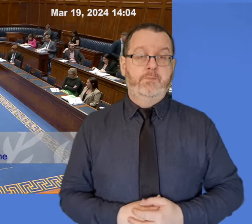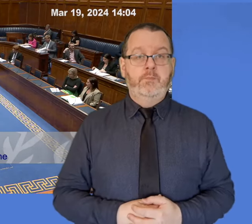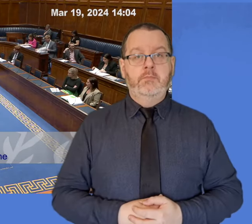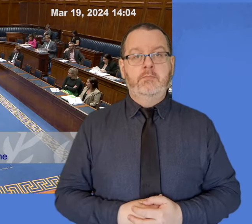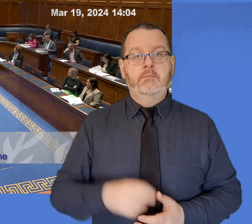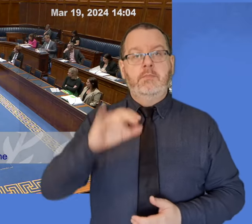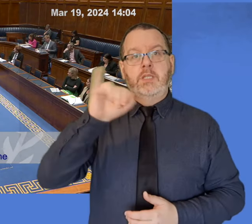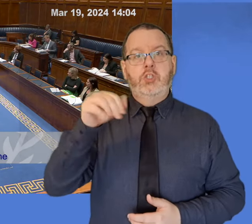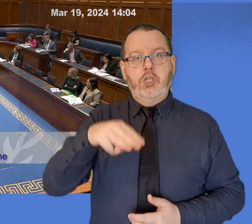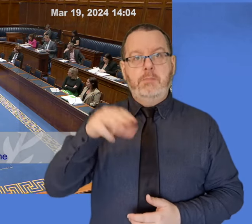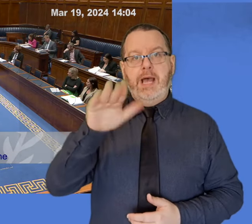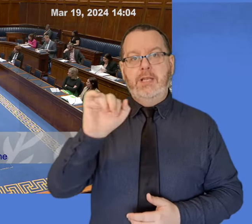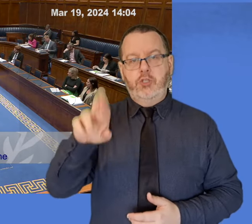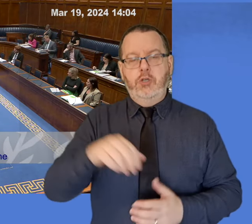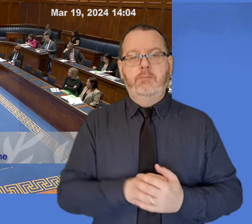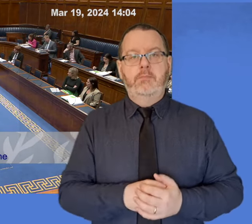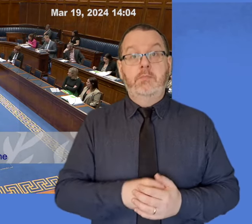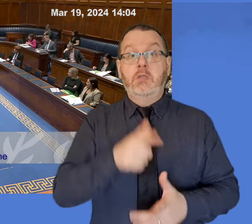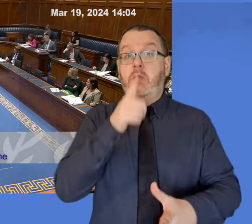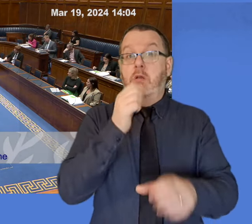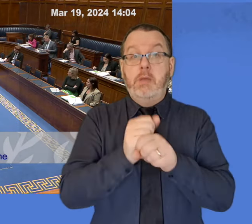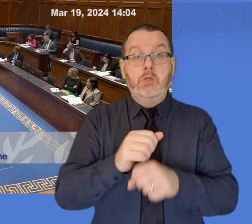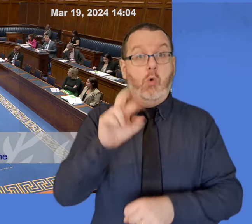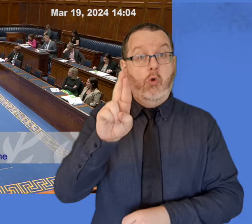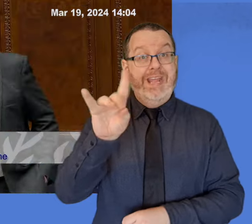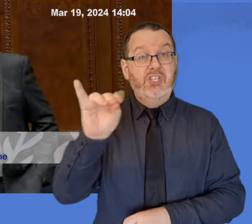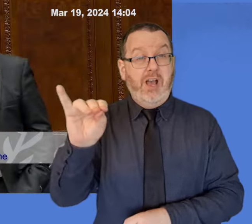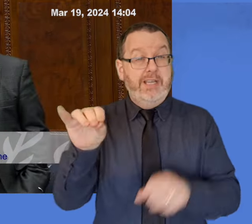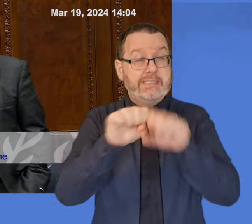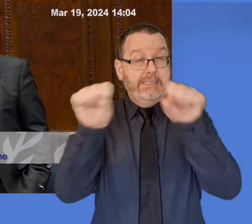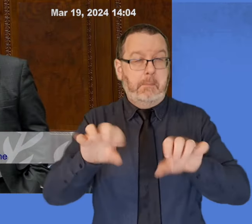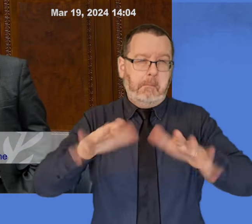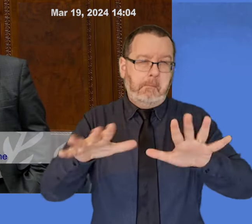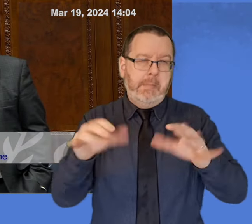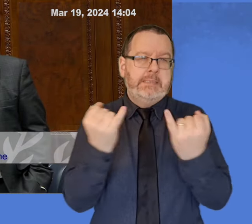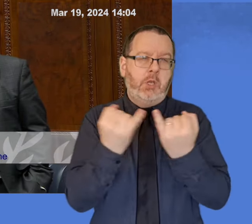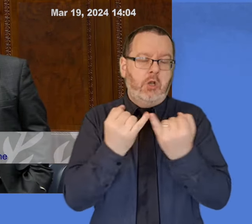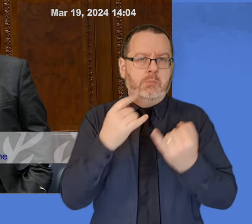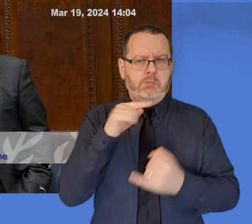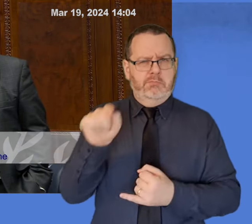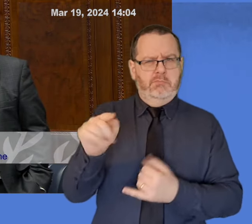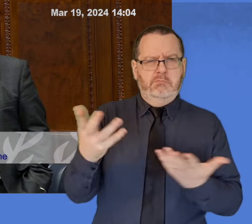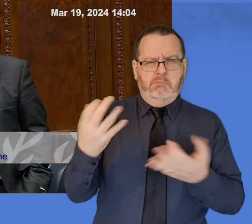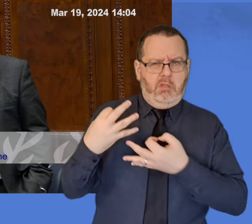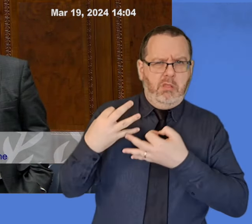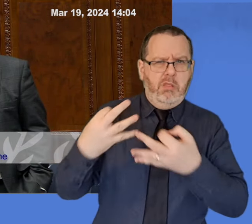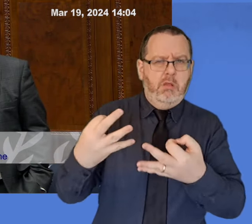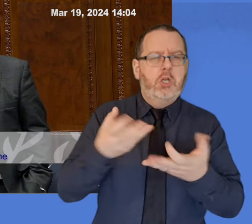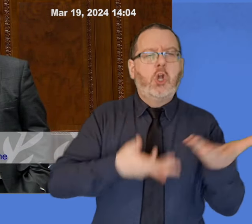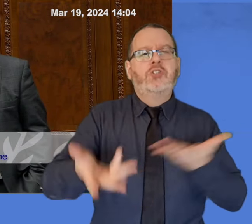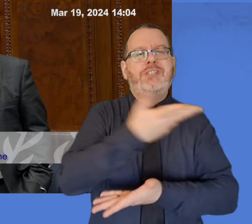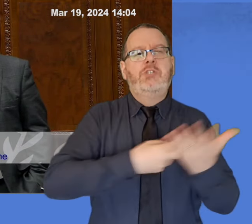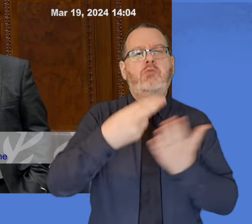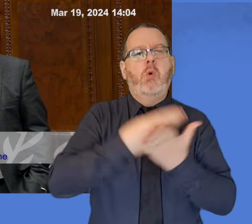ask about another renewable scheme, namely the non-domestic RHI scheme? When can one expect the publication of the consultation